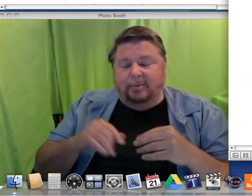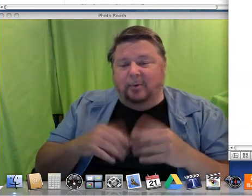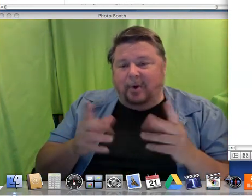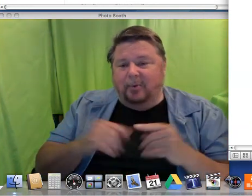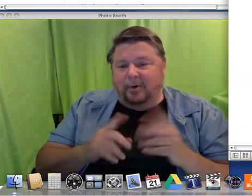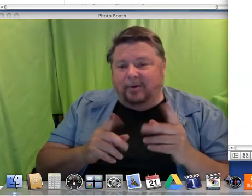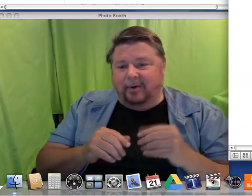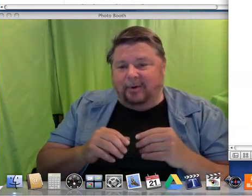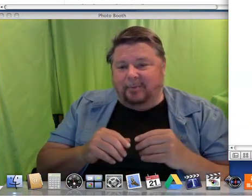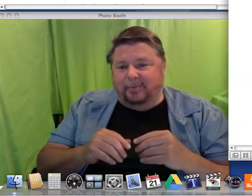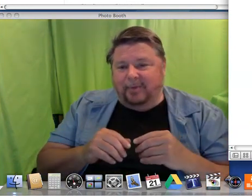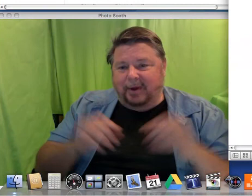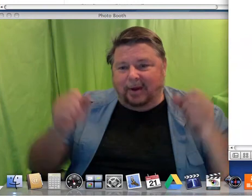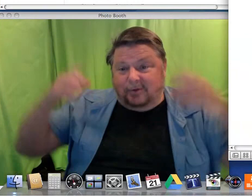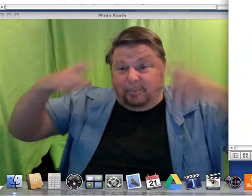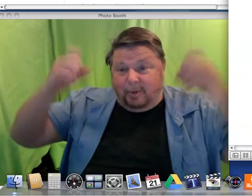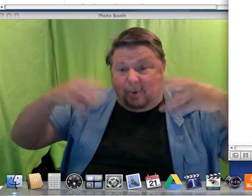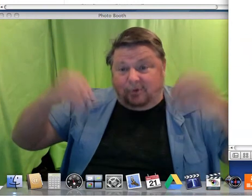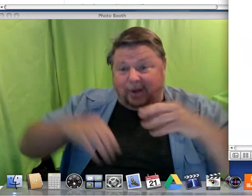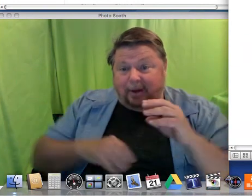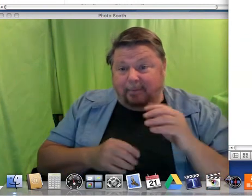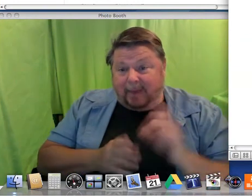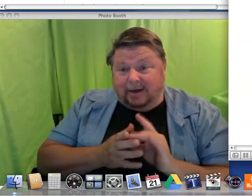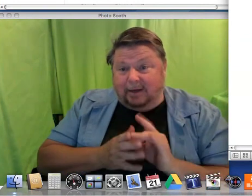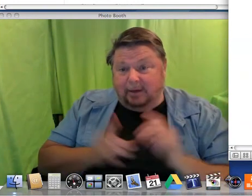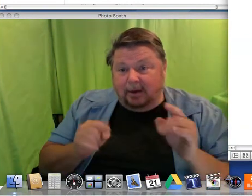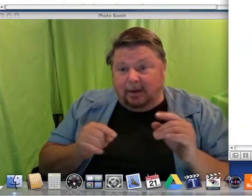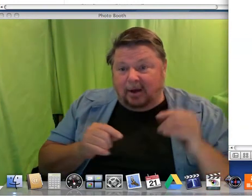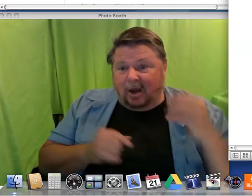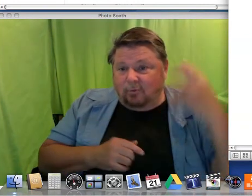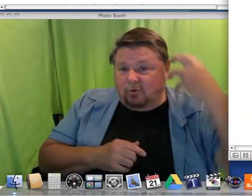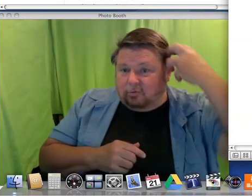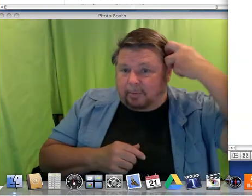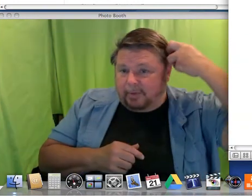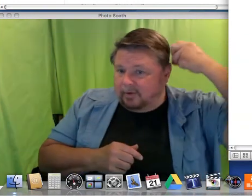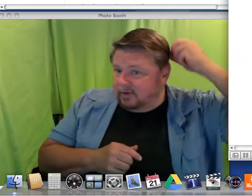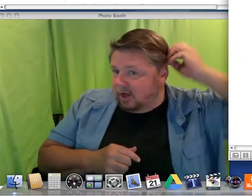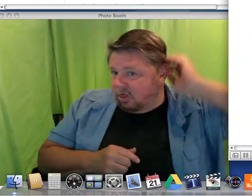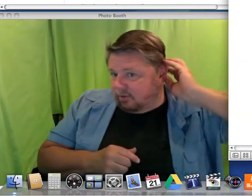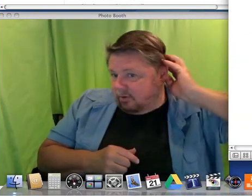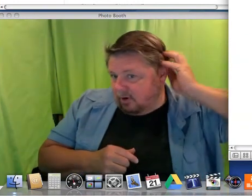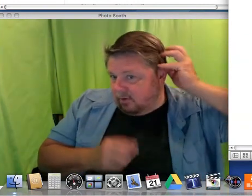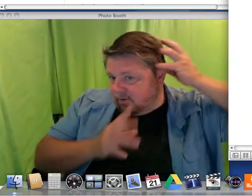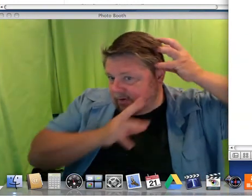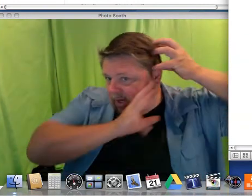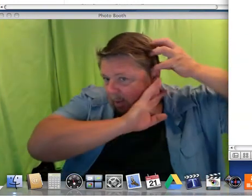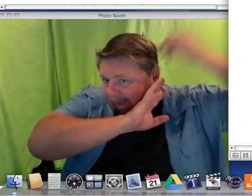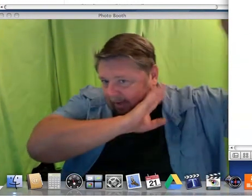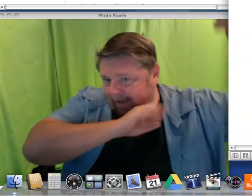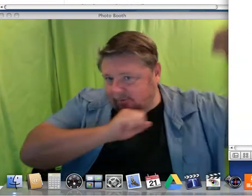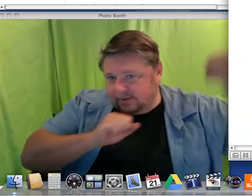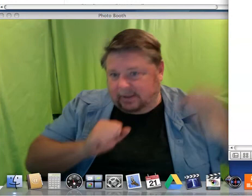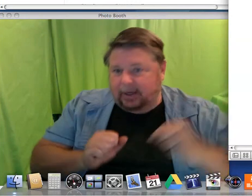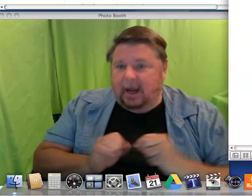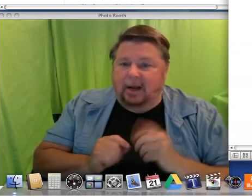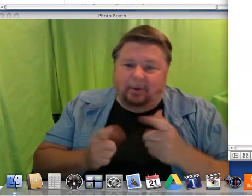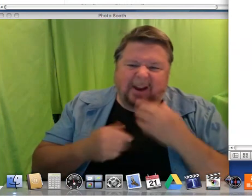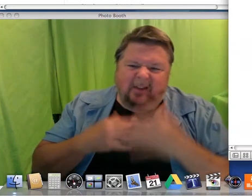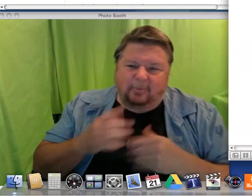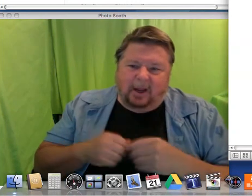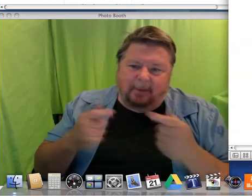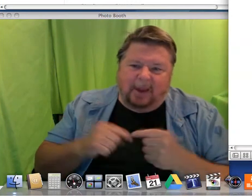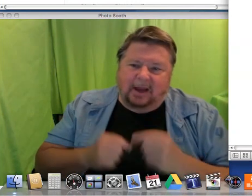The one where it's the pulsing magnet. It will rip this thing through your skin out, and